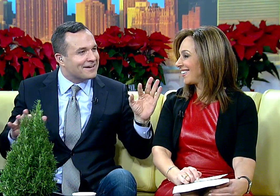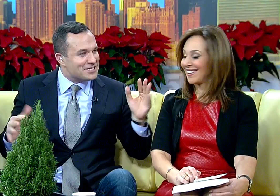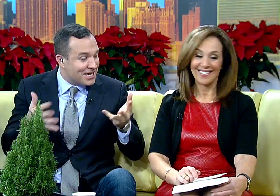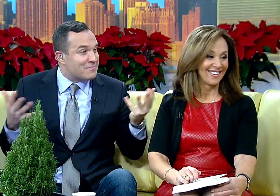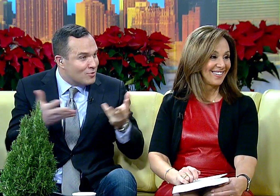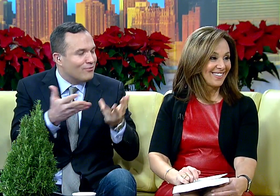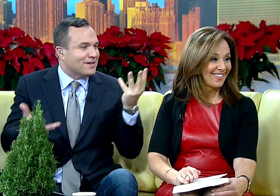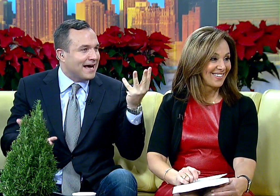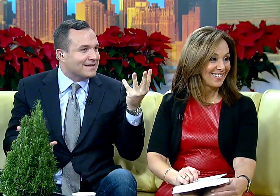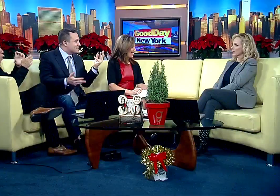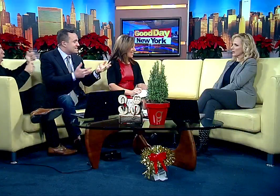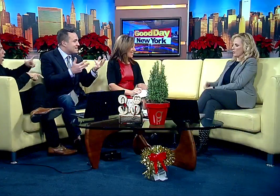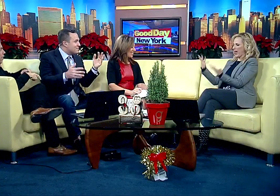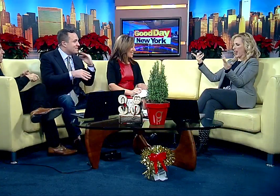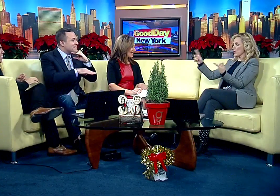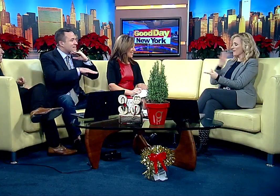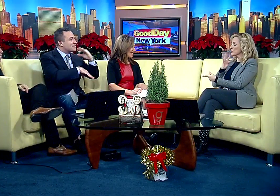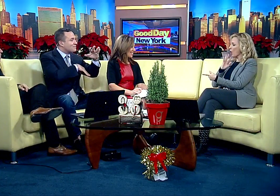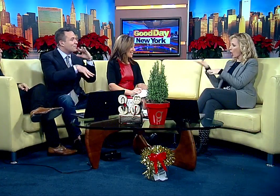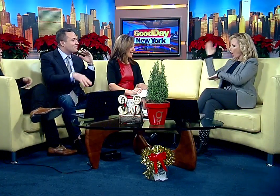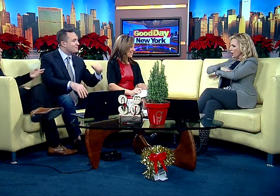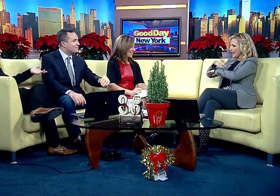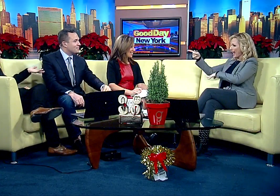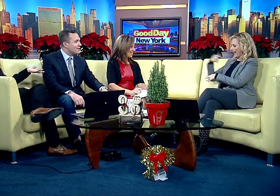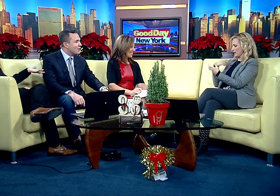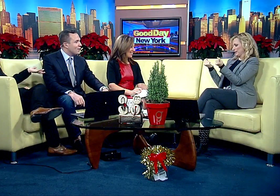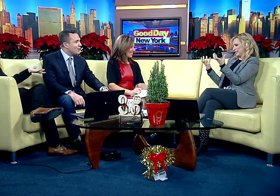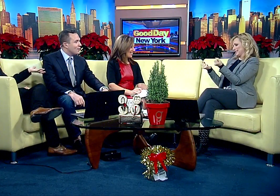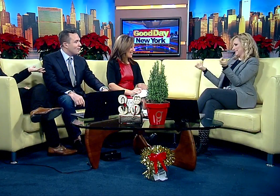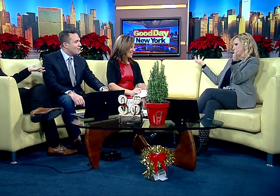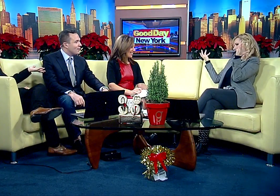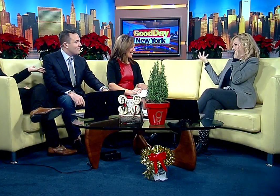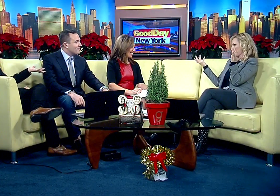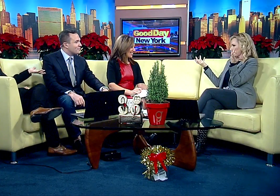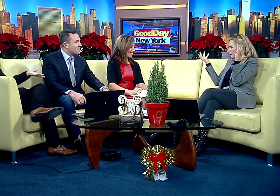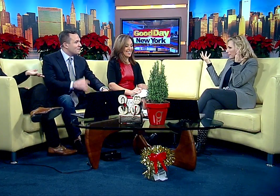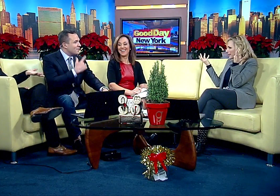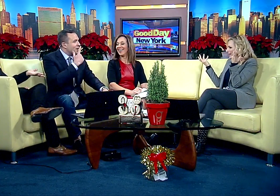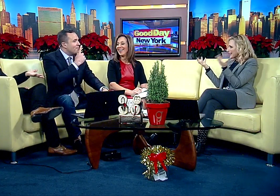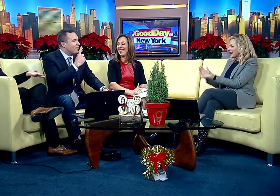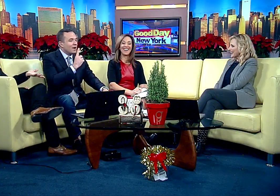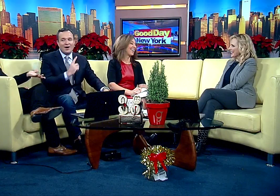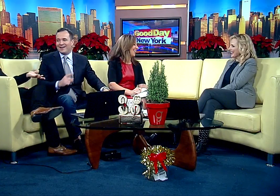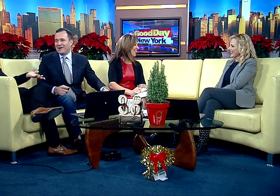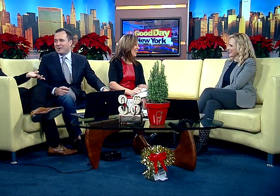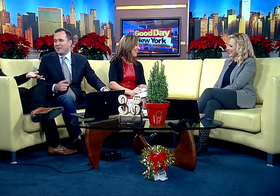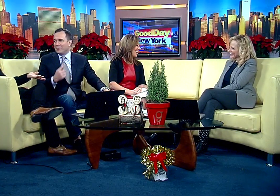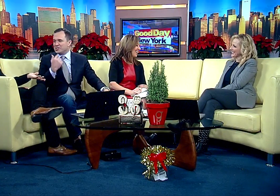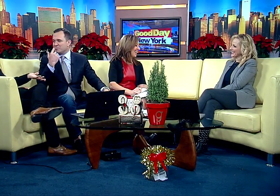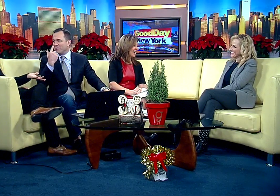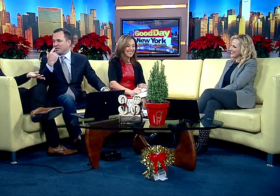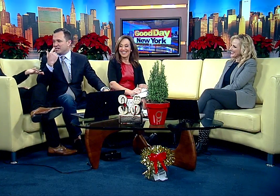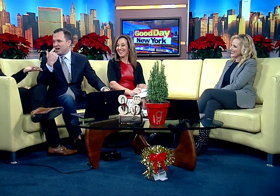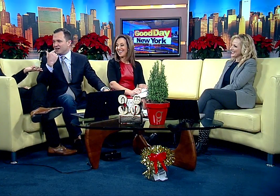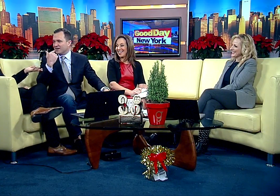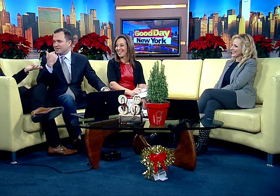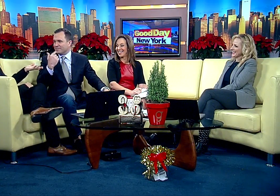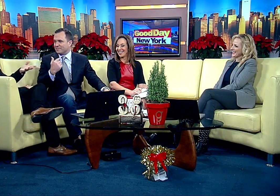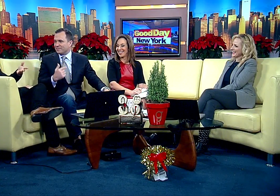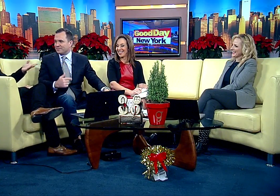Because you got to move a lot to say, you know what I mean? That's like the... I mean, you guys have to get tired probably talking a lot. I don't get tired of signing a lot. So. You're just moving the tongue. Yeah, no, it's just